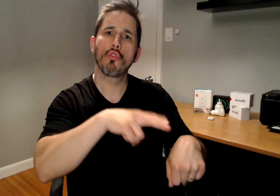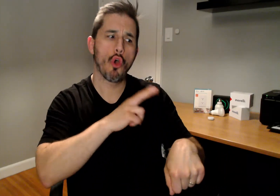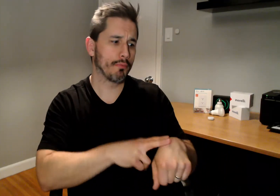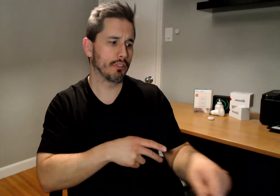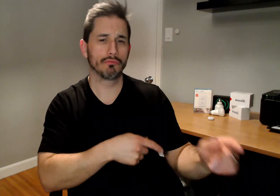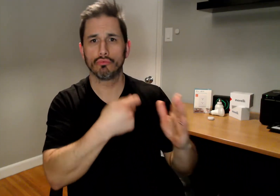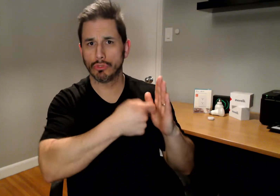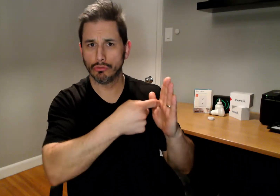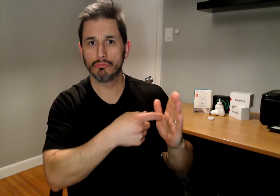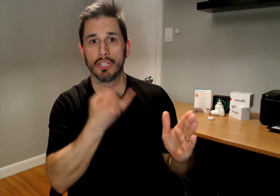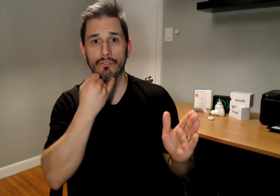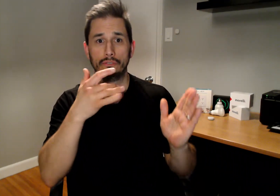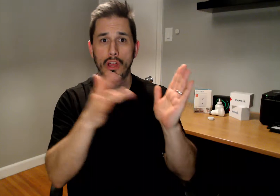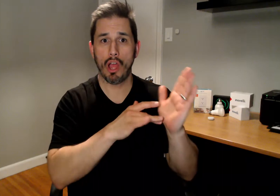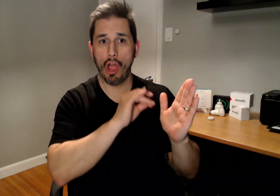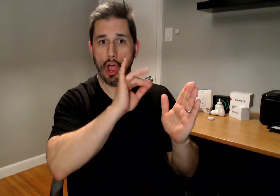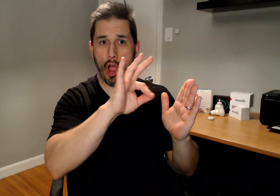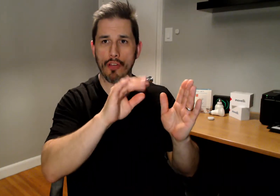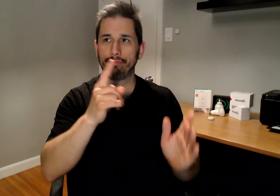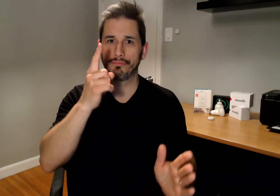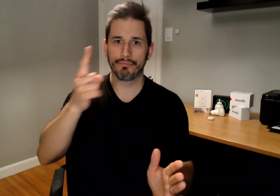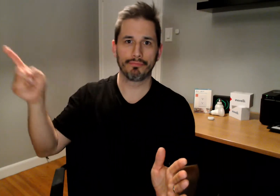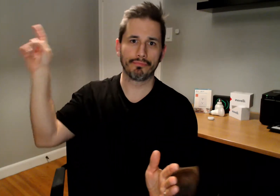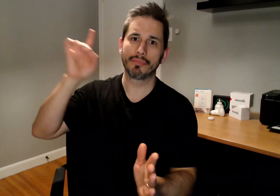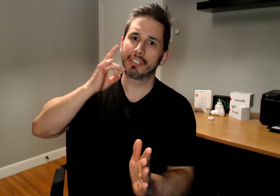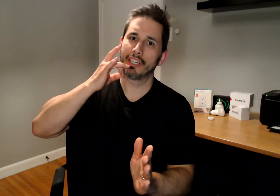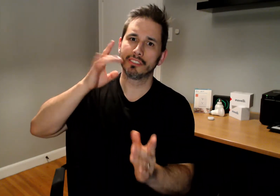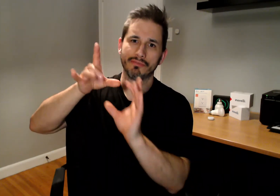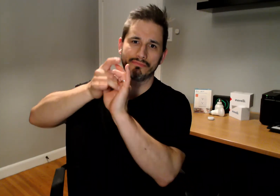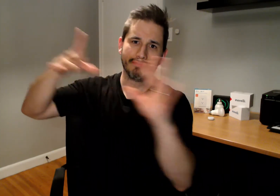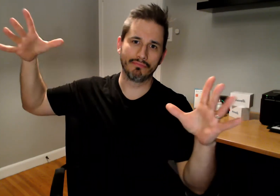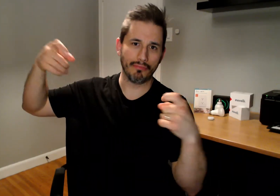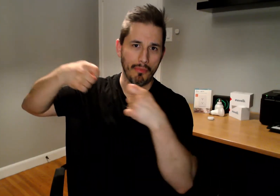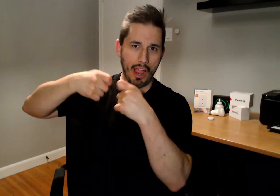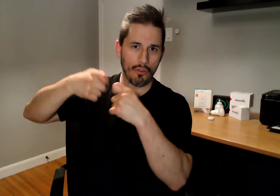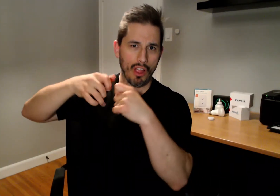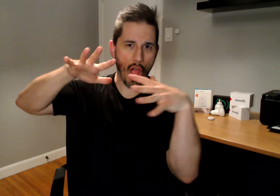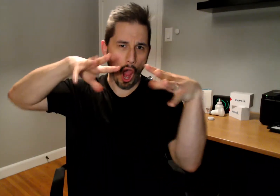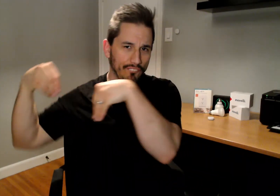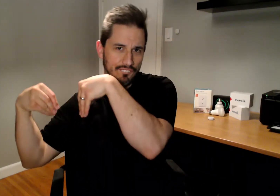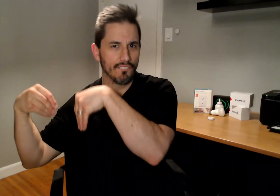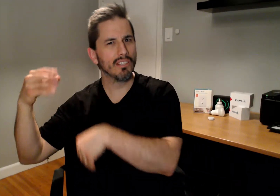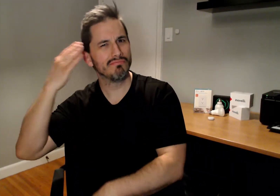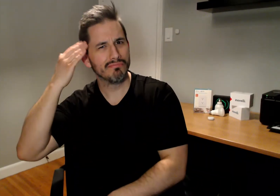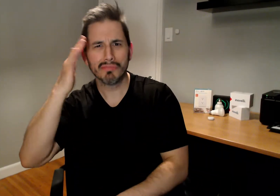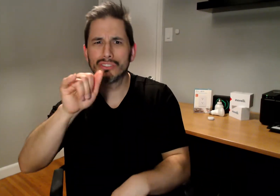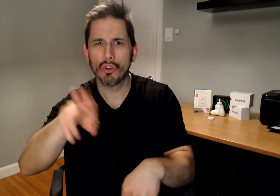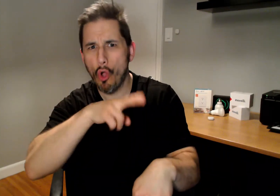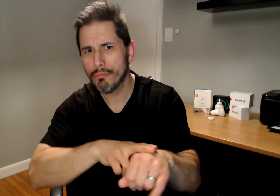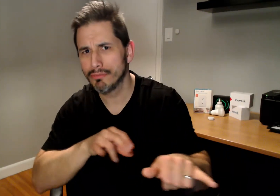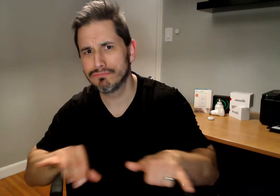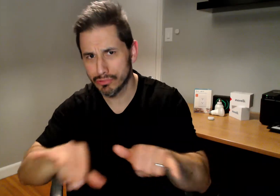a regular light switch with a smart light, whenever you turn those lights off, it completely cuts power to the smart light.